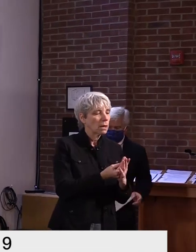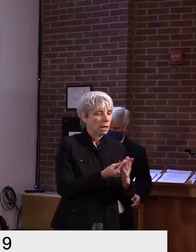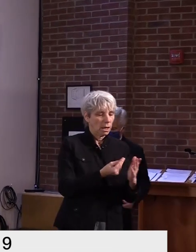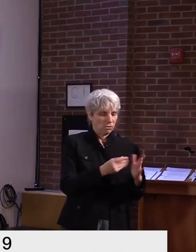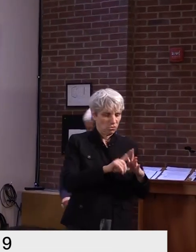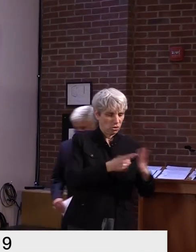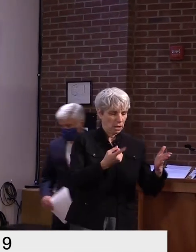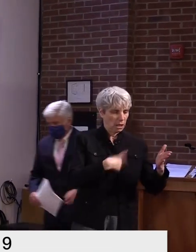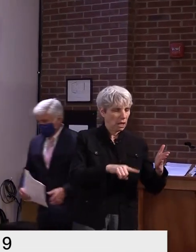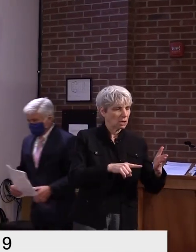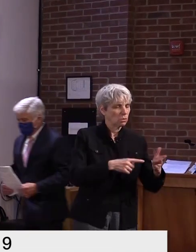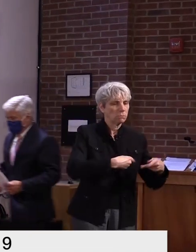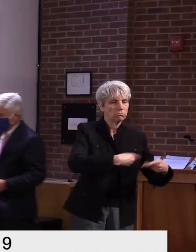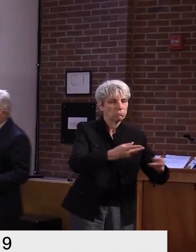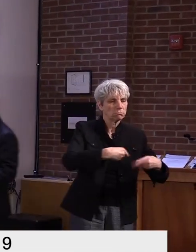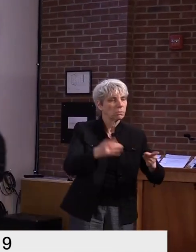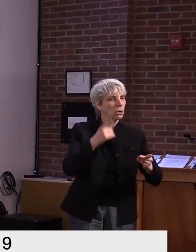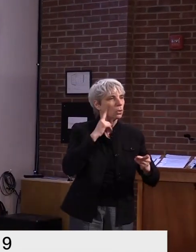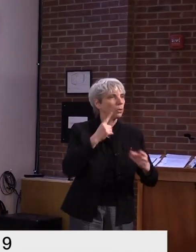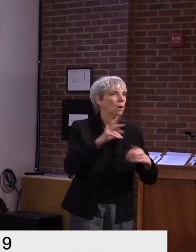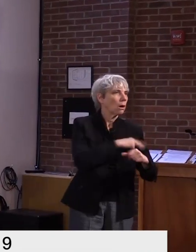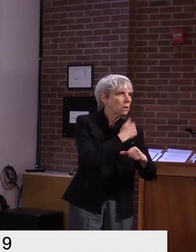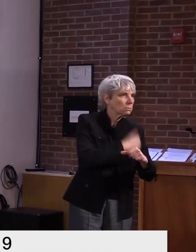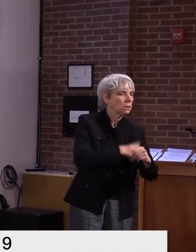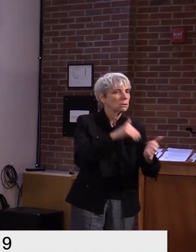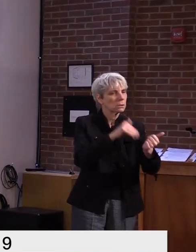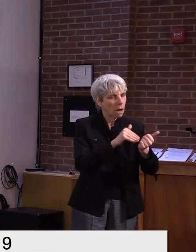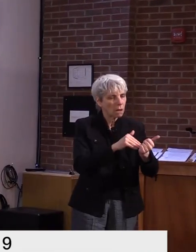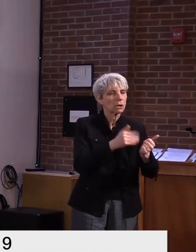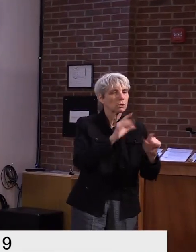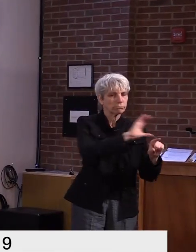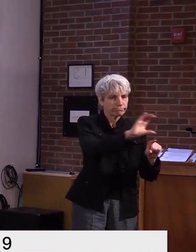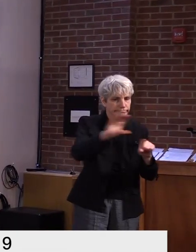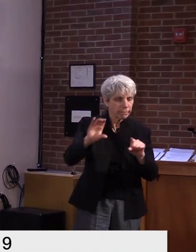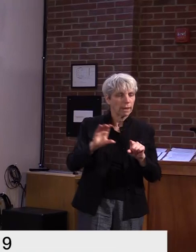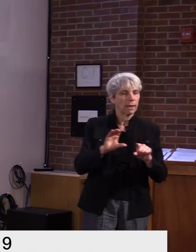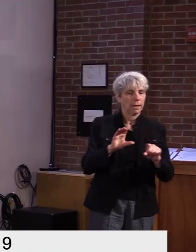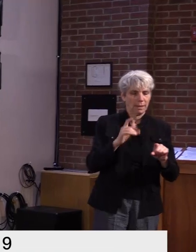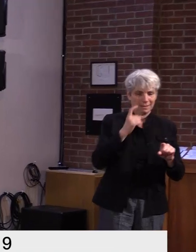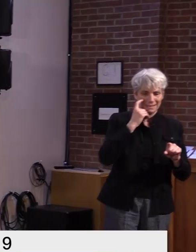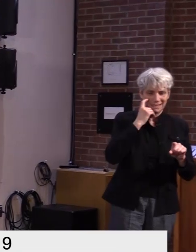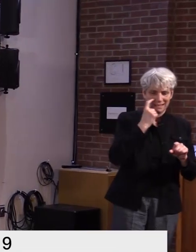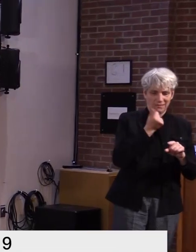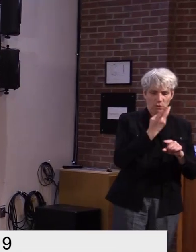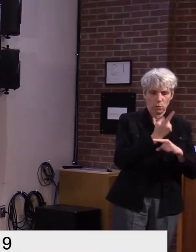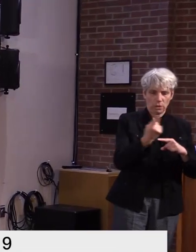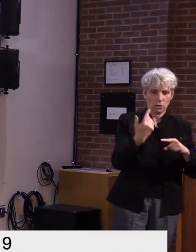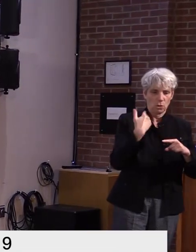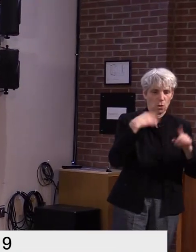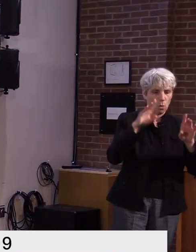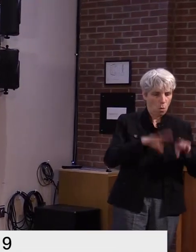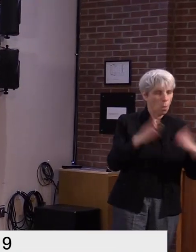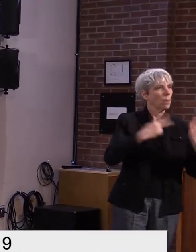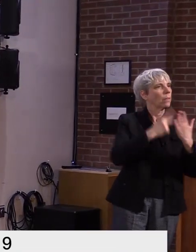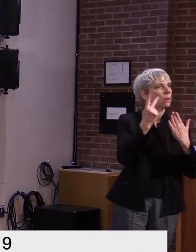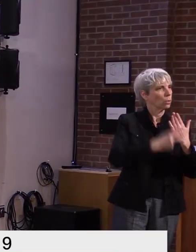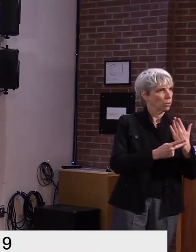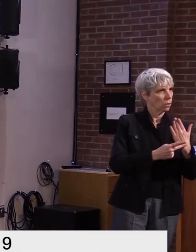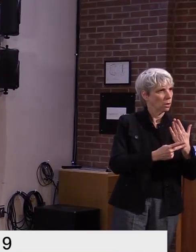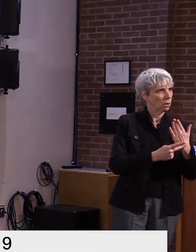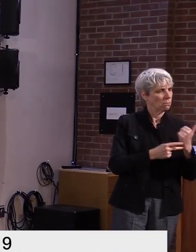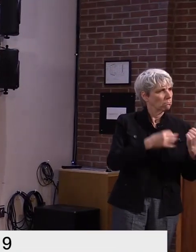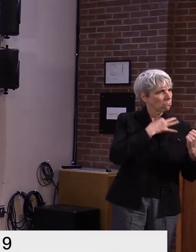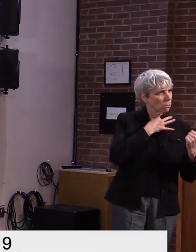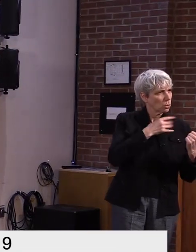week. Since this program was introduced originally a few weeks ago, I'm wondering if you have a sense of maybe how